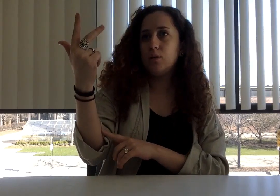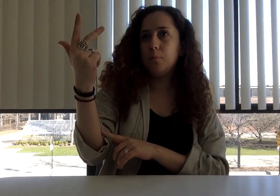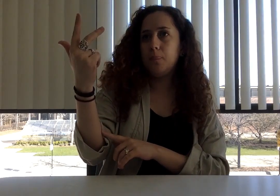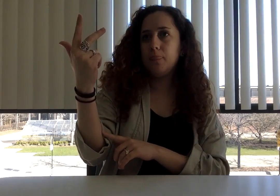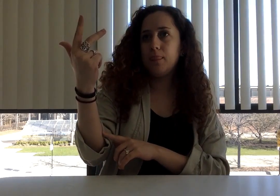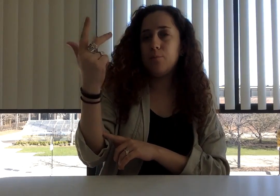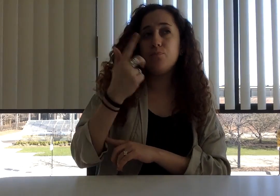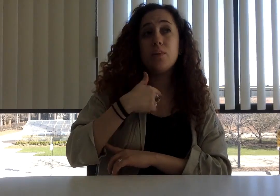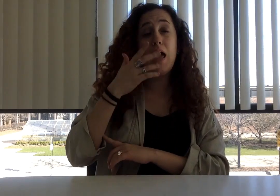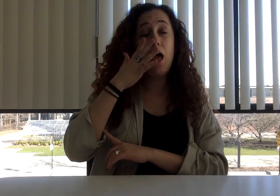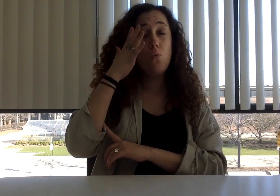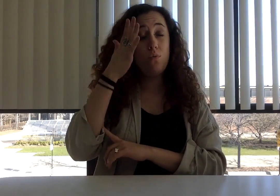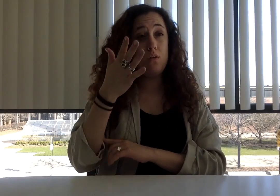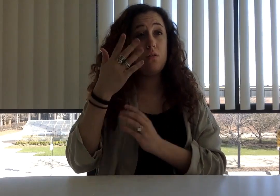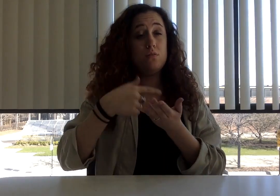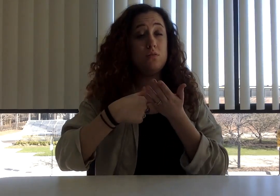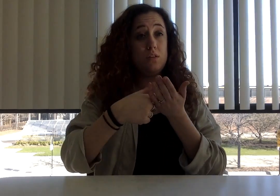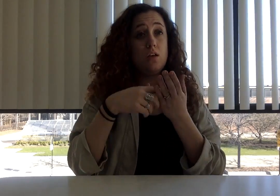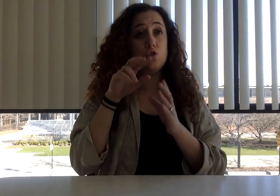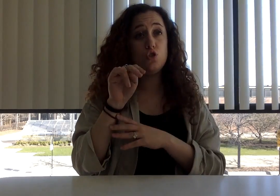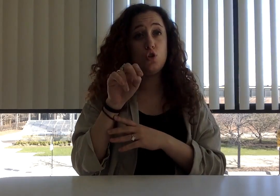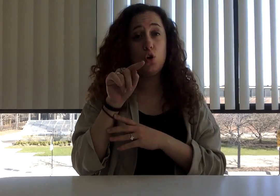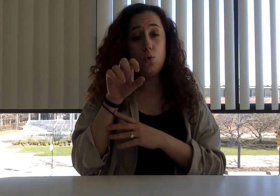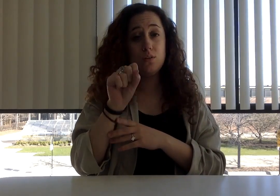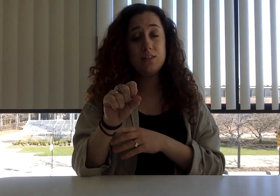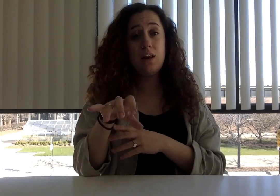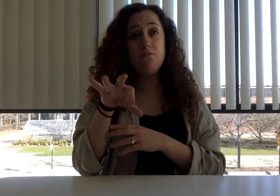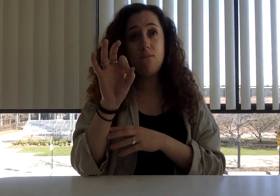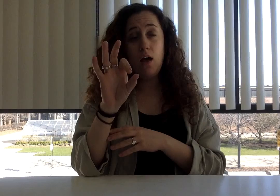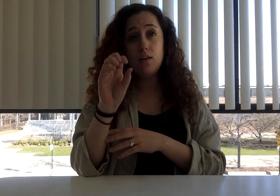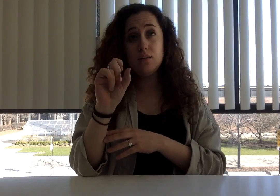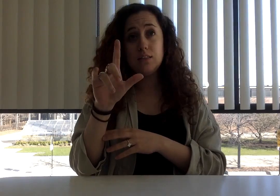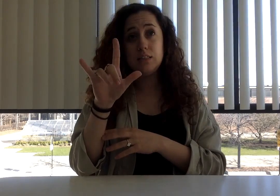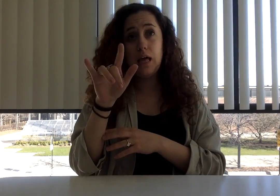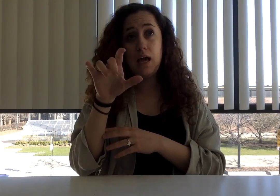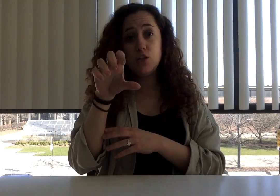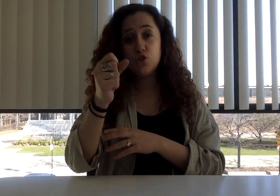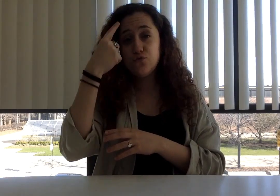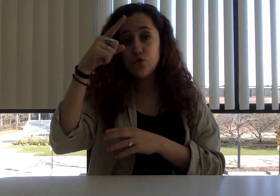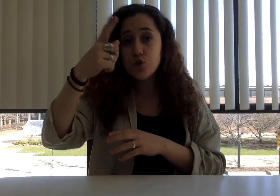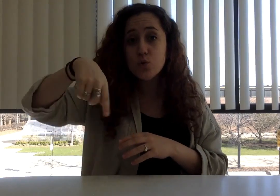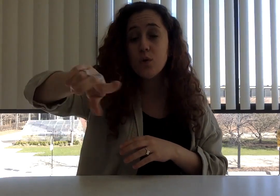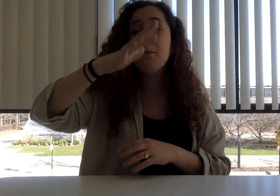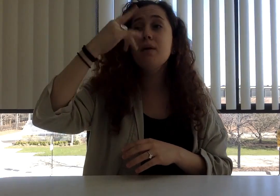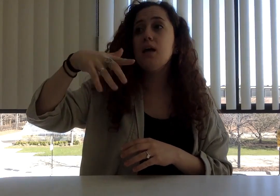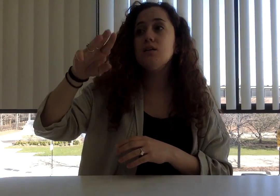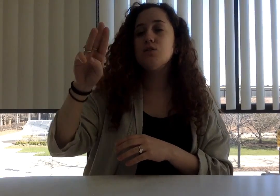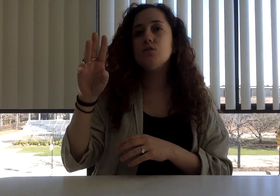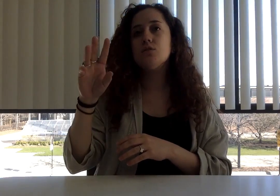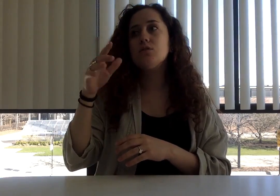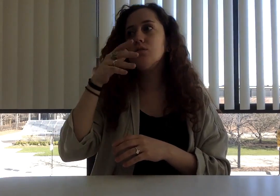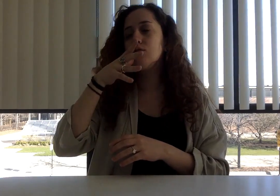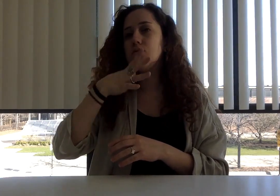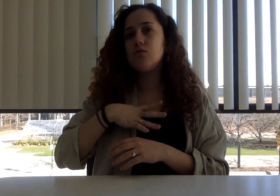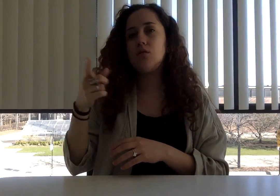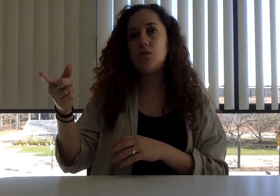the notes and I will get the particular slides for you because she sent me all of the handouts, all of the smart notebook slides of things that you covered in class.